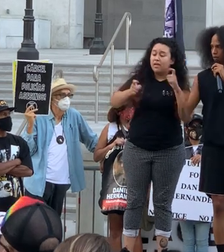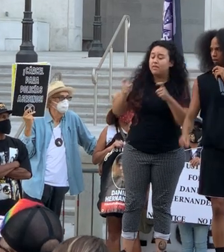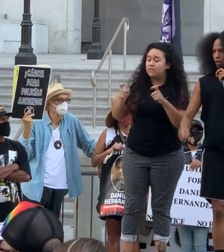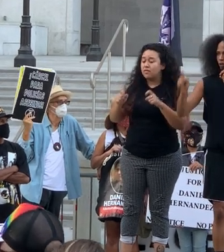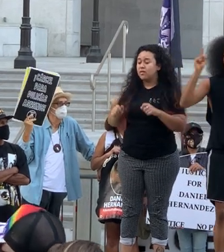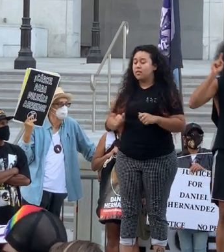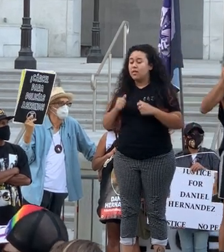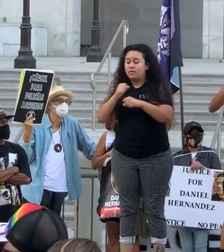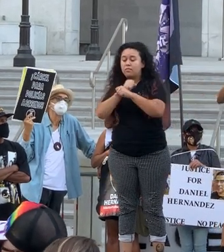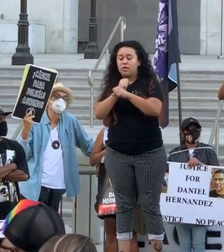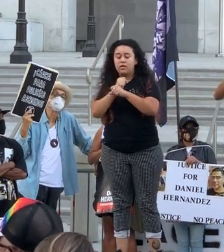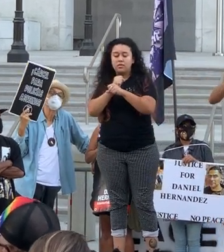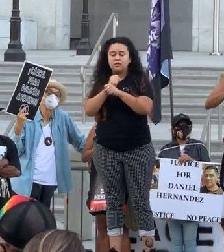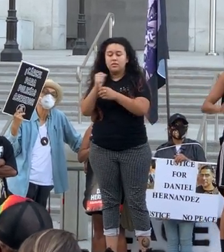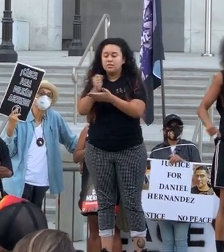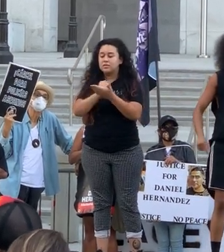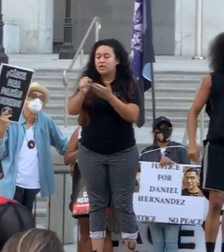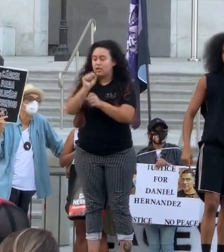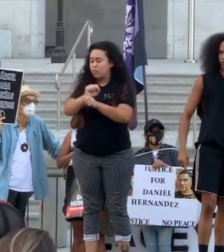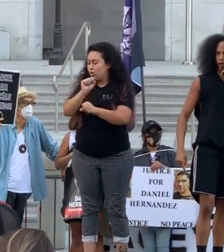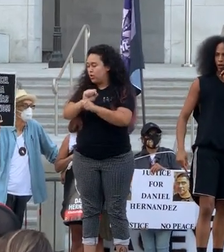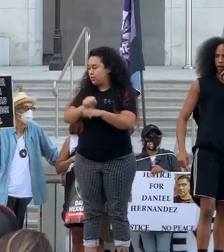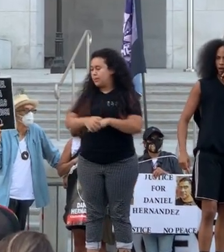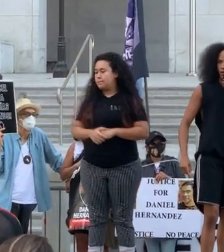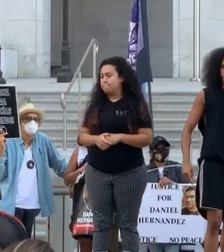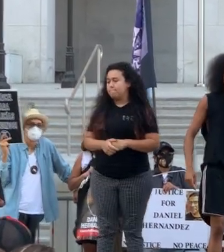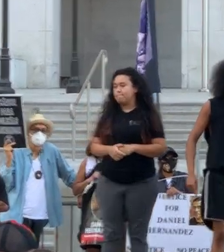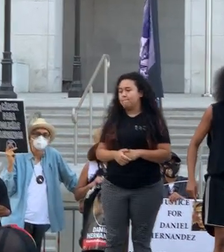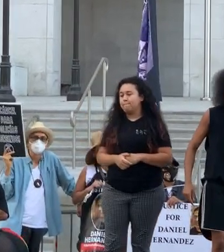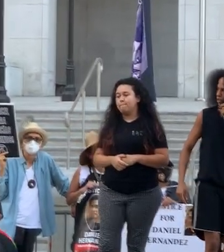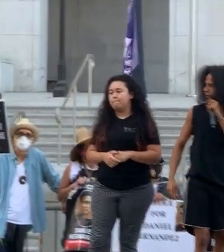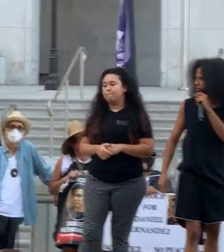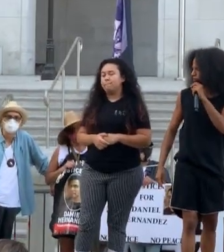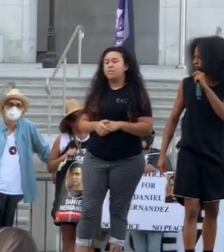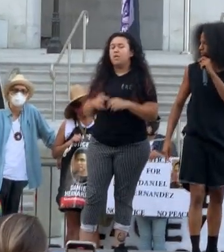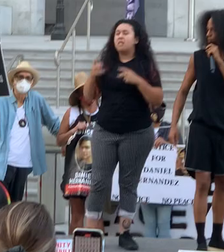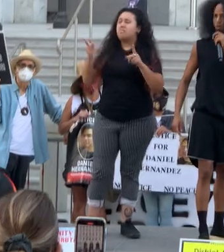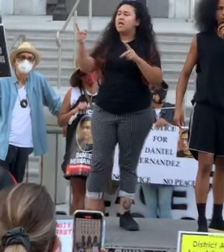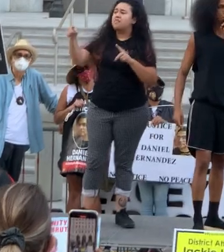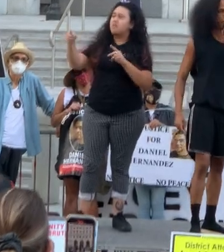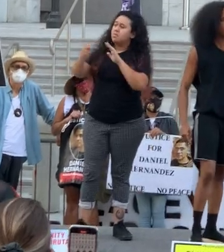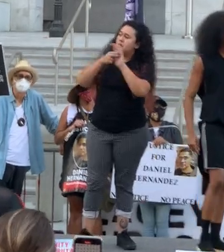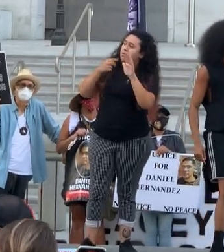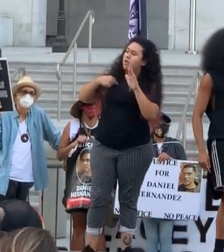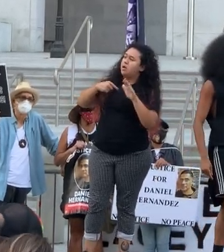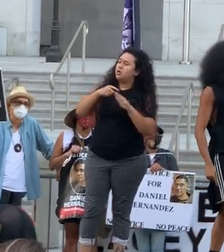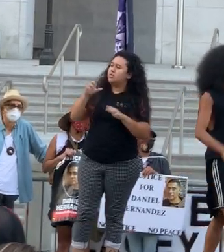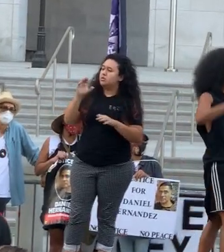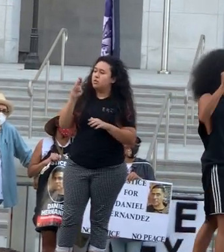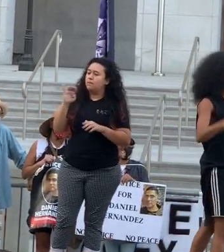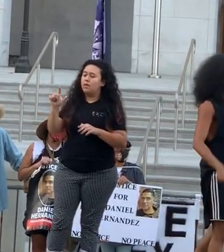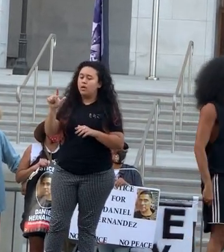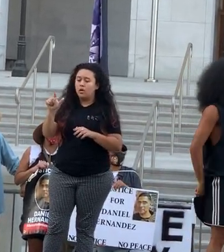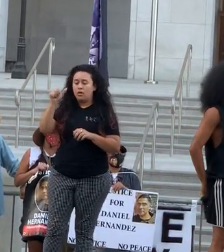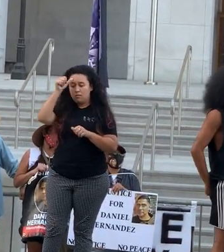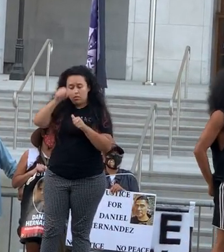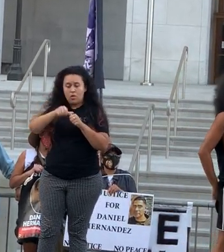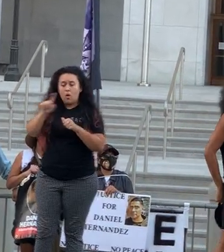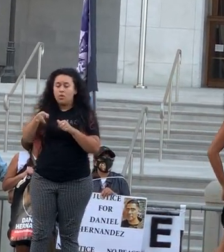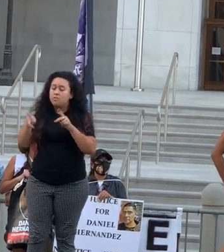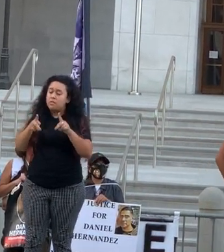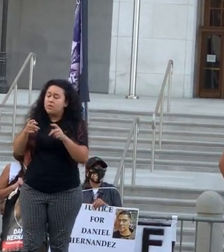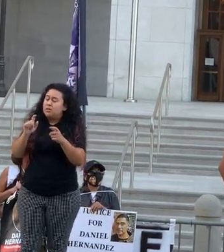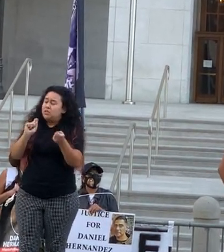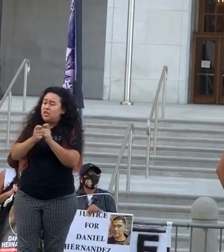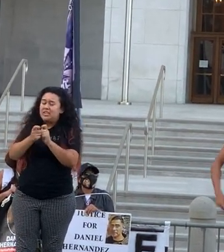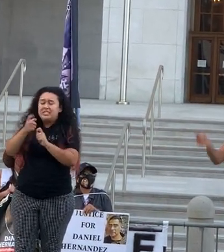work. It is sacred work. Let them call us criminals, because remember that the only people that ever changed a damn thing